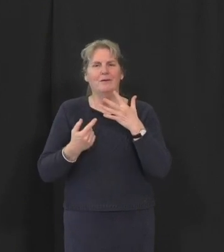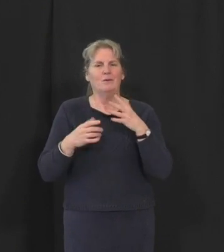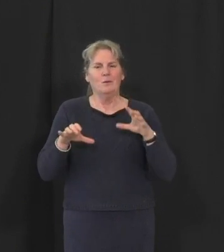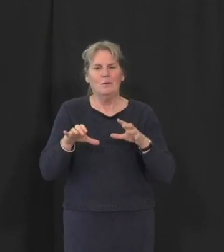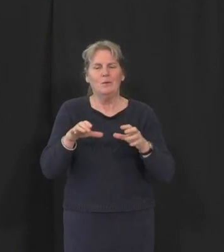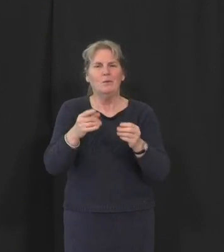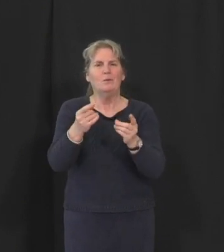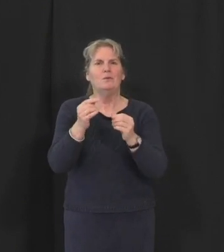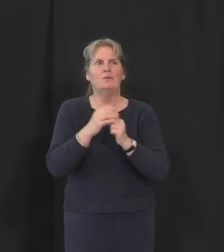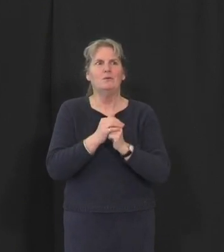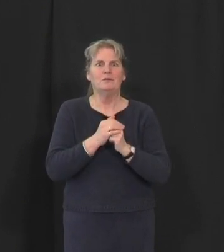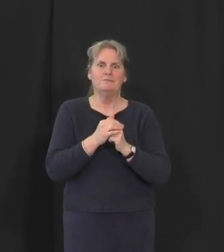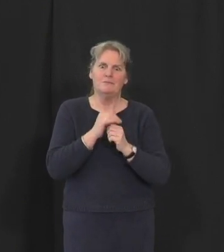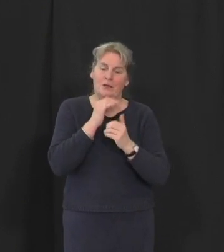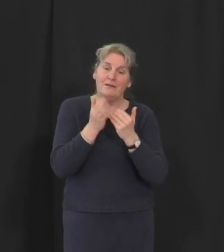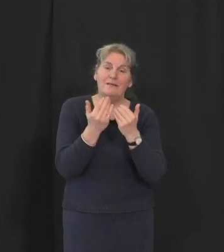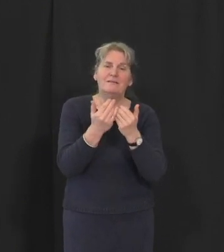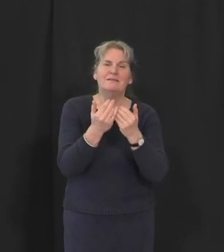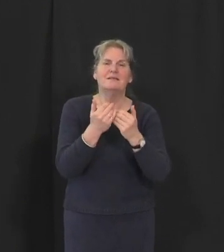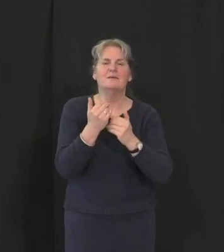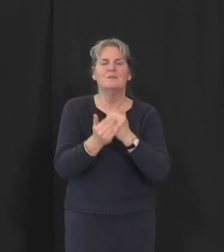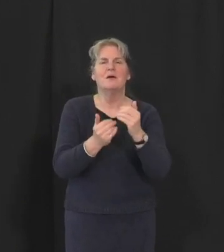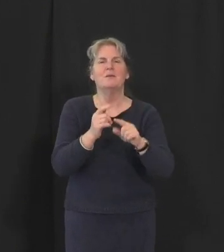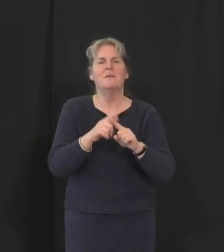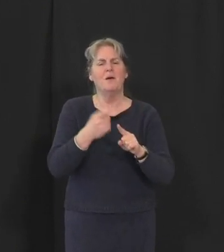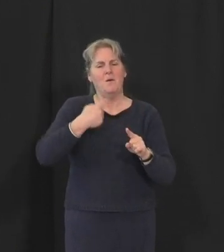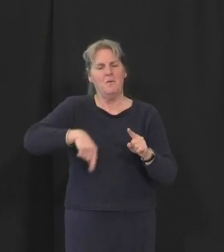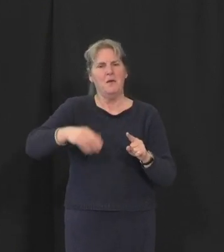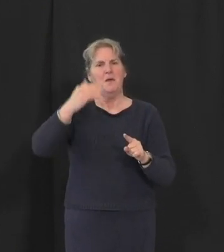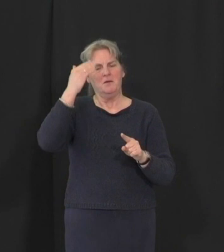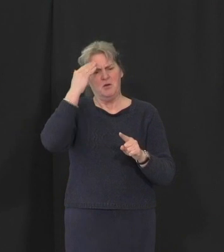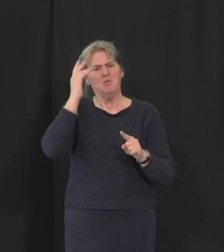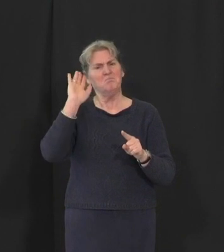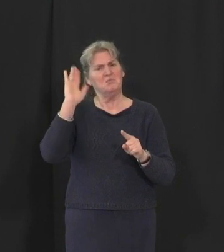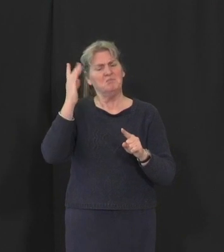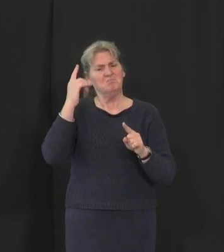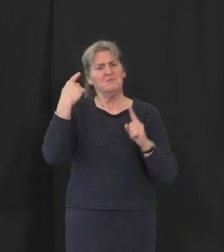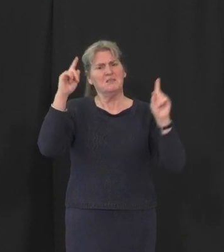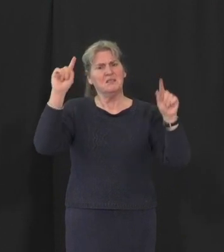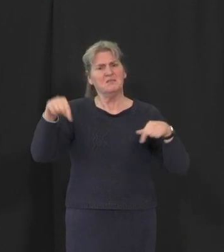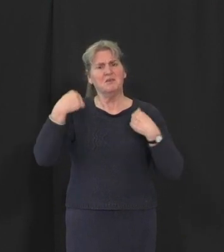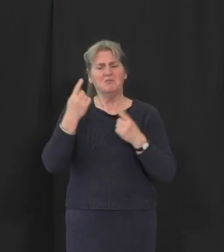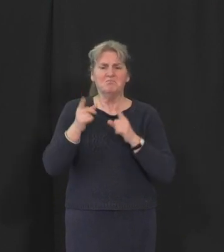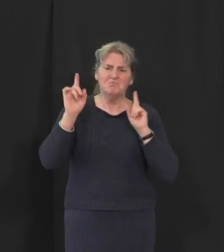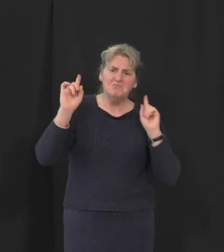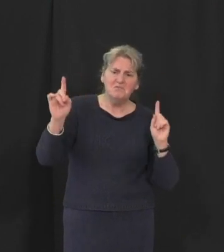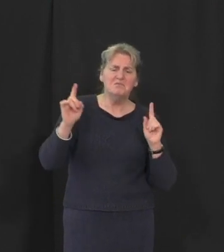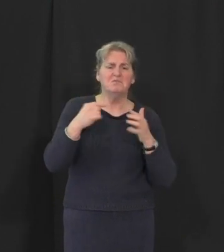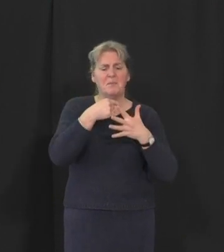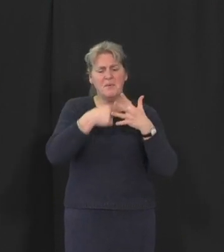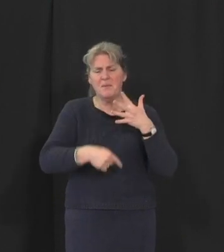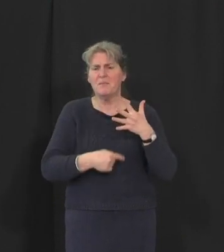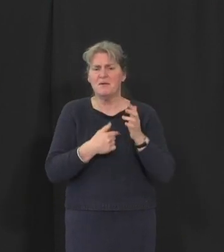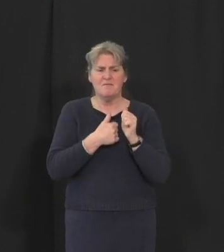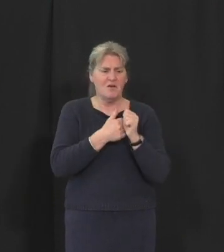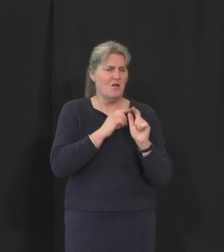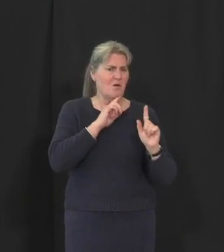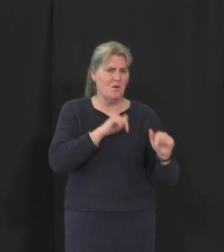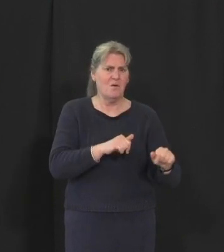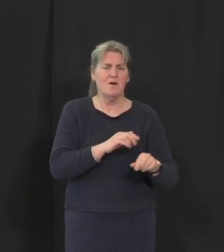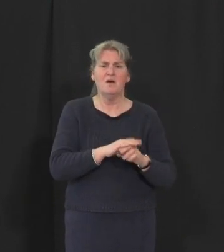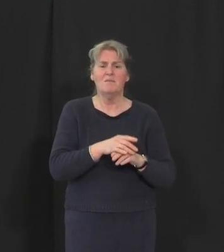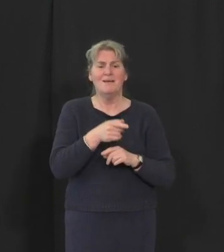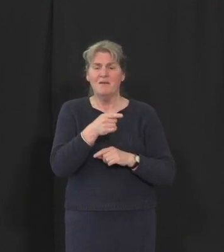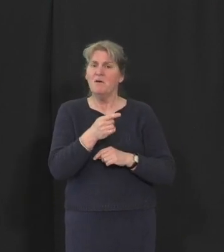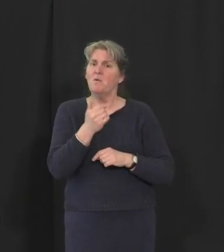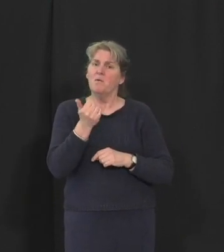even great costs, but we know that it works. So I'd say let these occasional cases that we'll continue